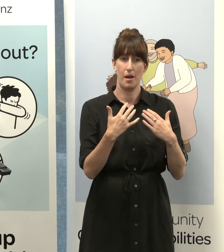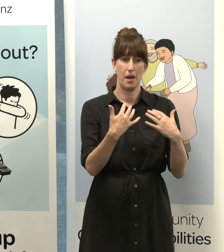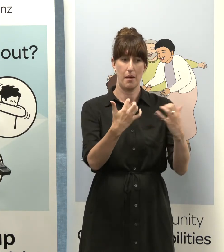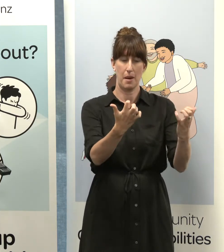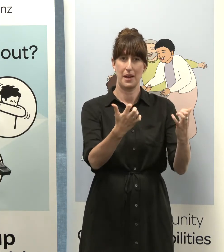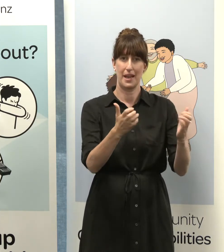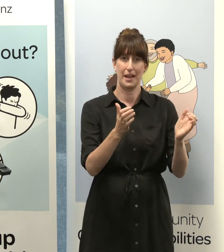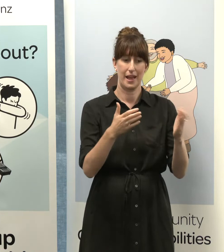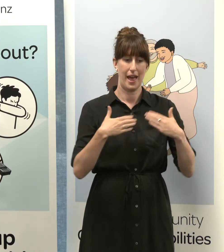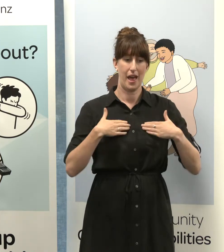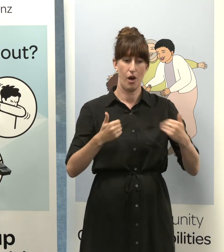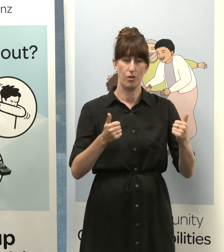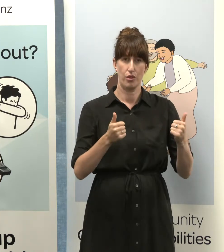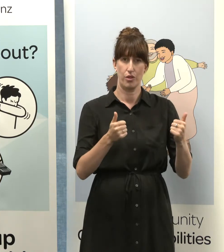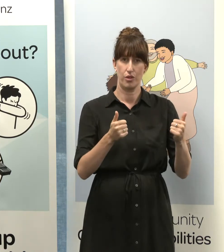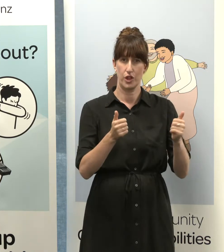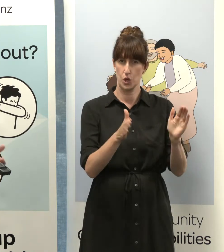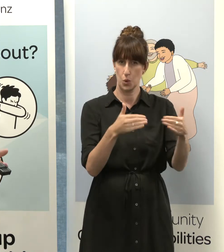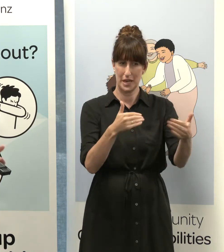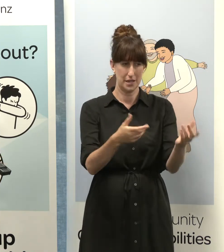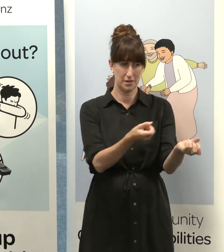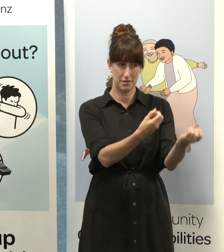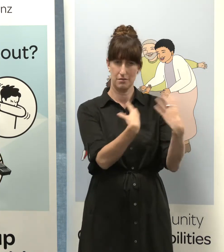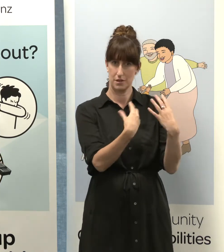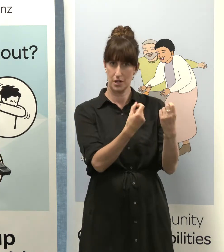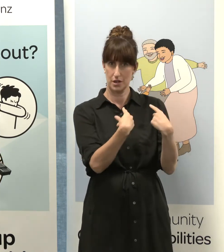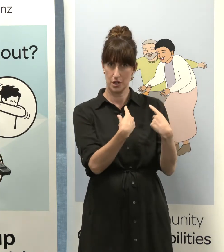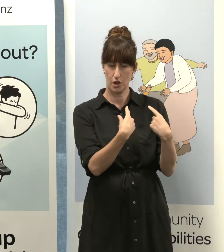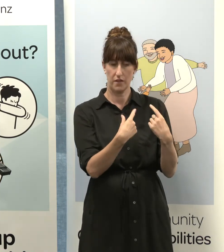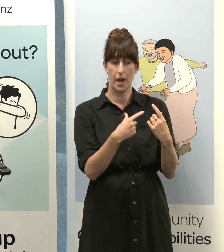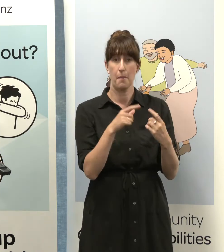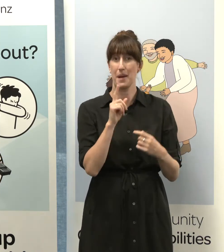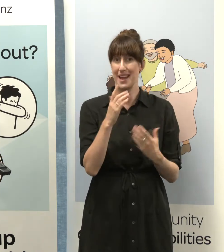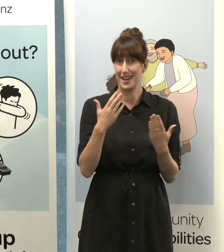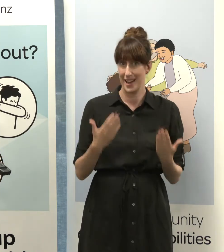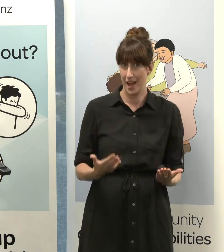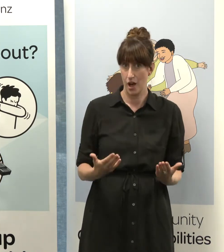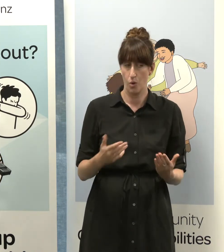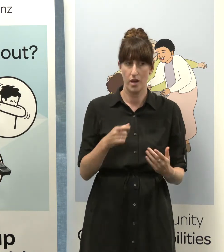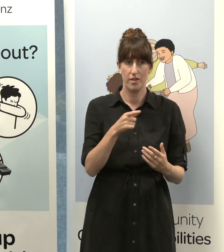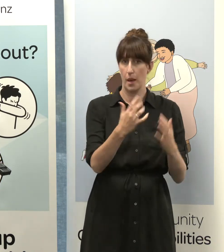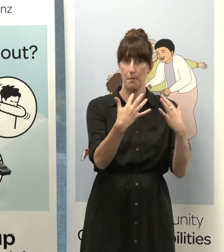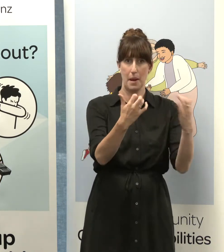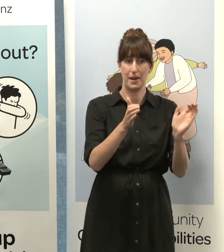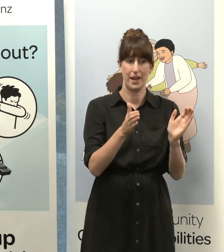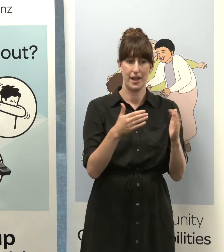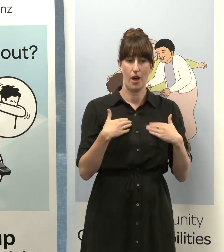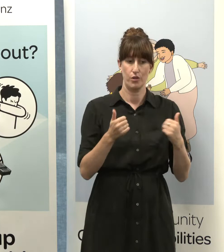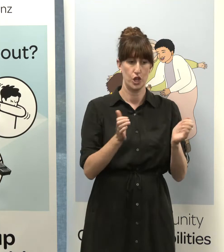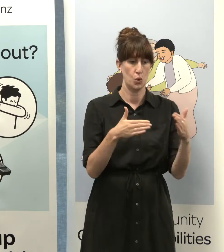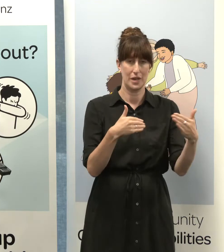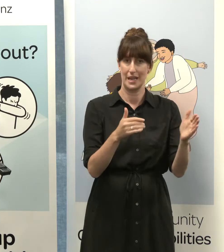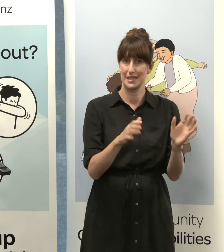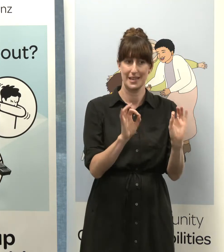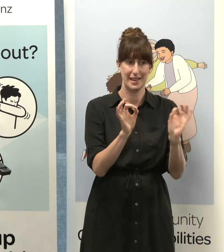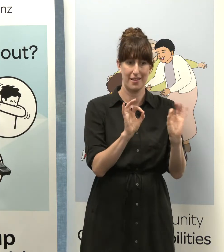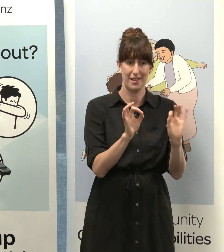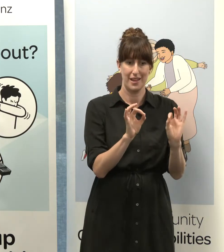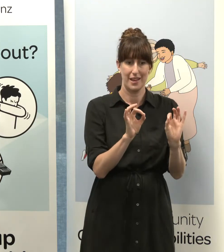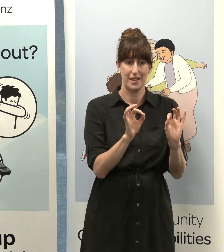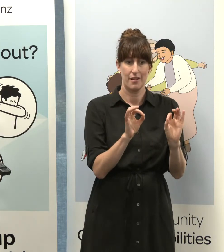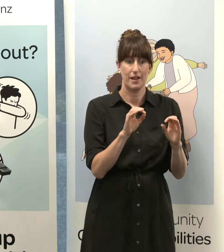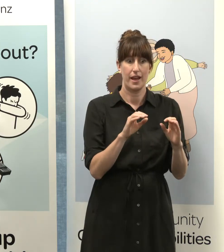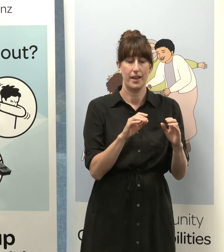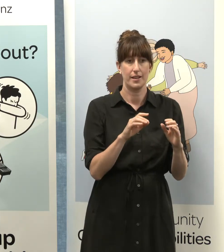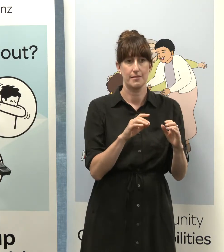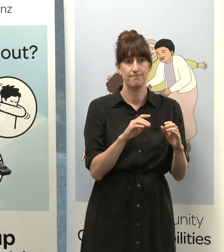public health units not so actively involved in the management of cases, now, with that happening in a range of settings, including